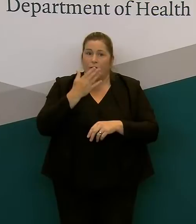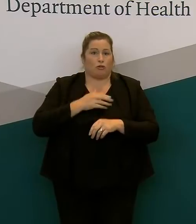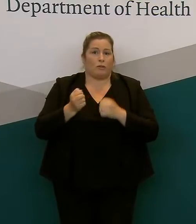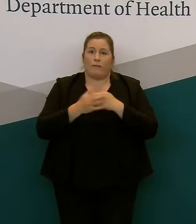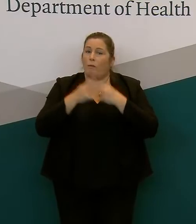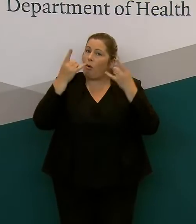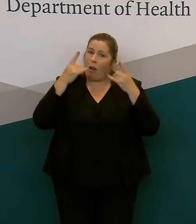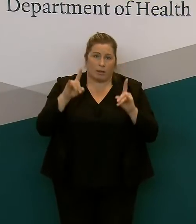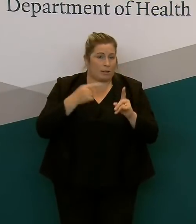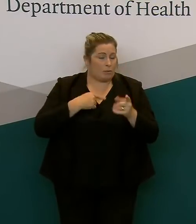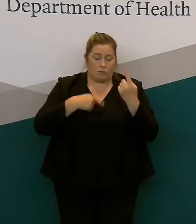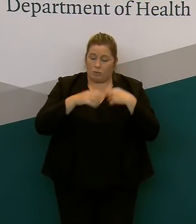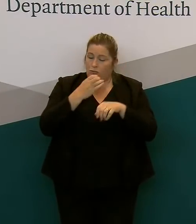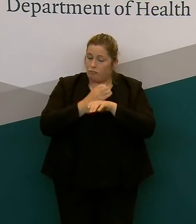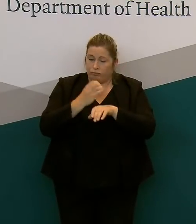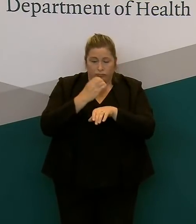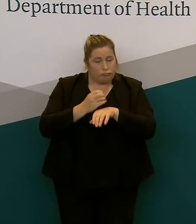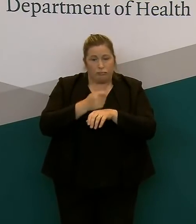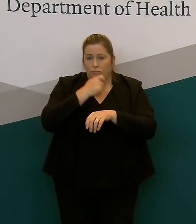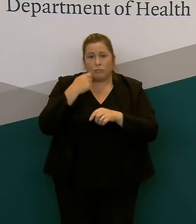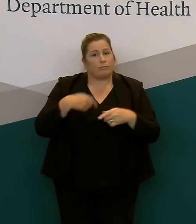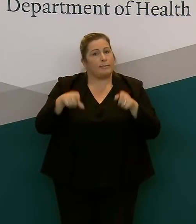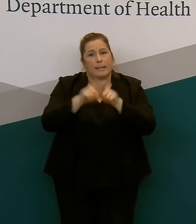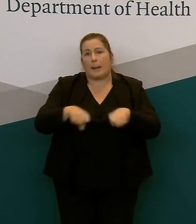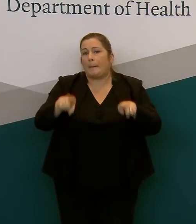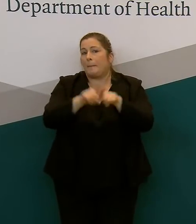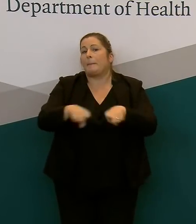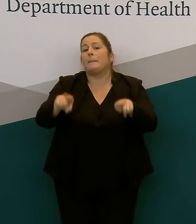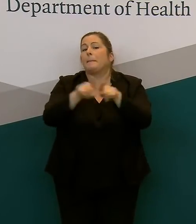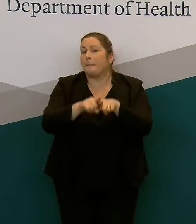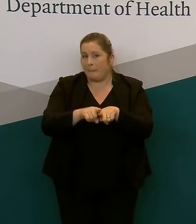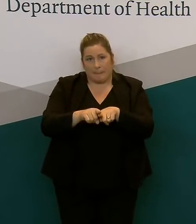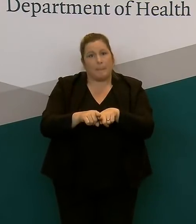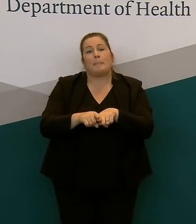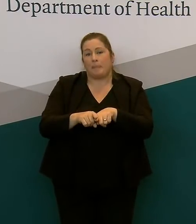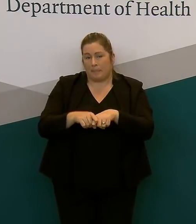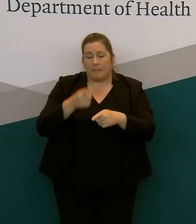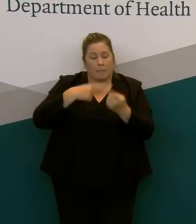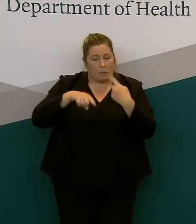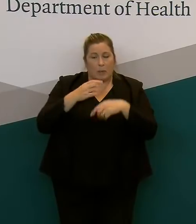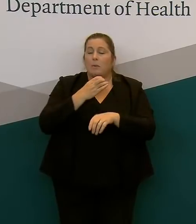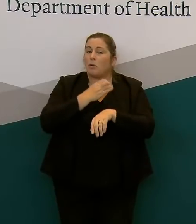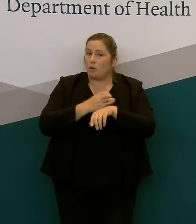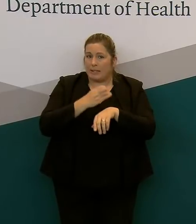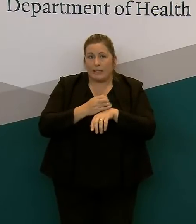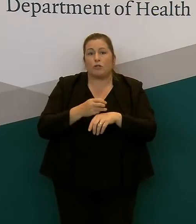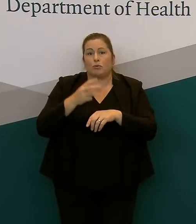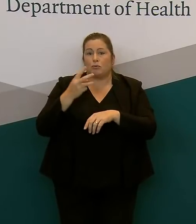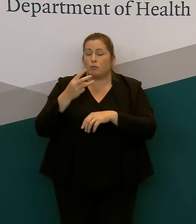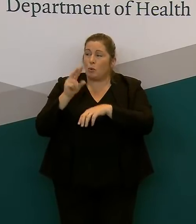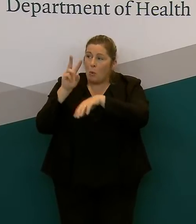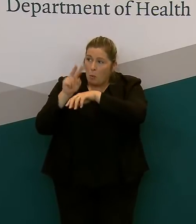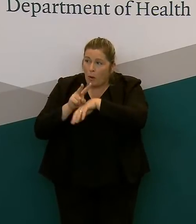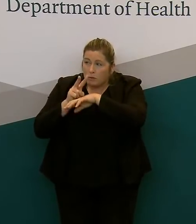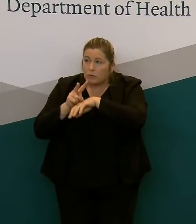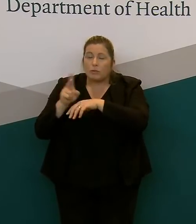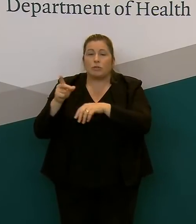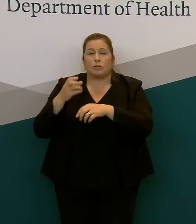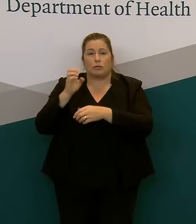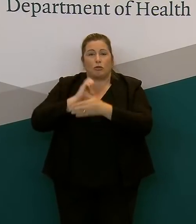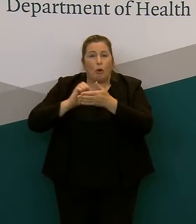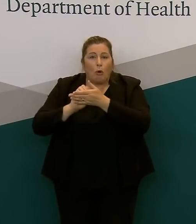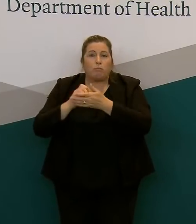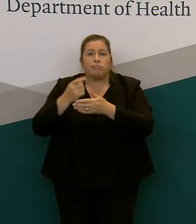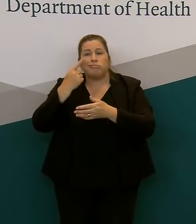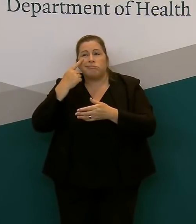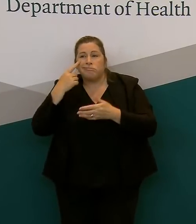work we've described on a cross-government basis at a European level. We will keep contributing to that to try to find means where we